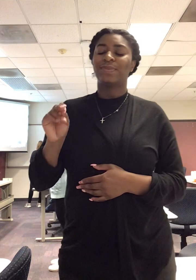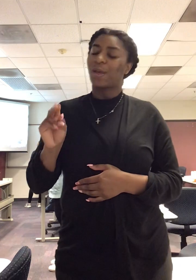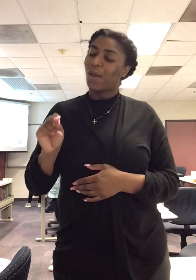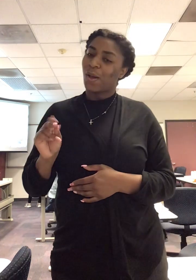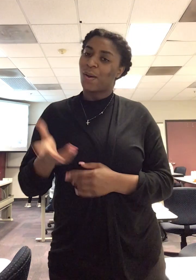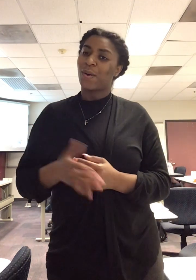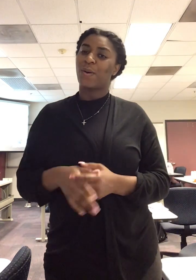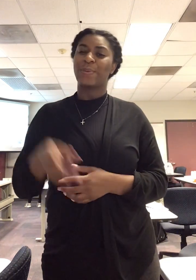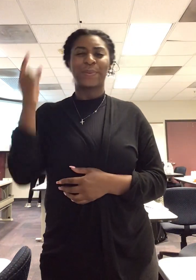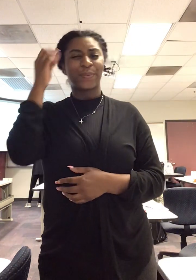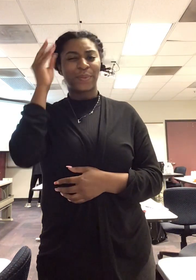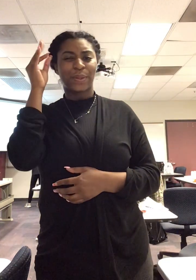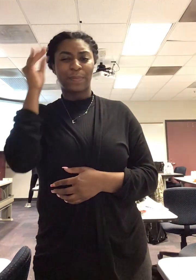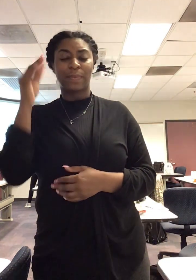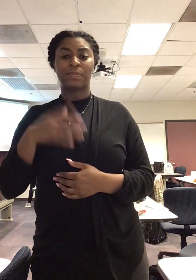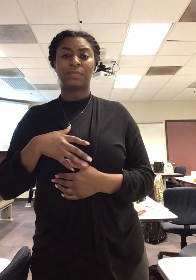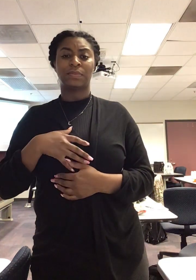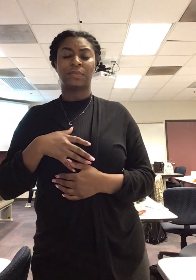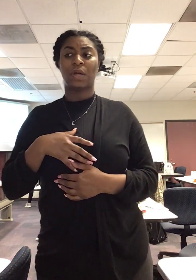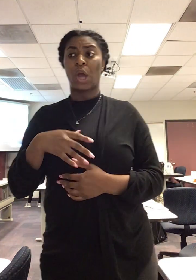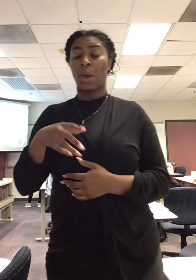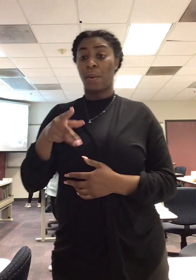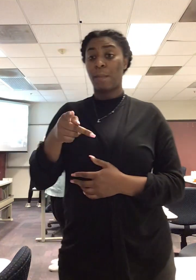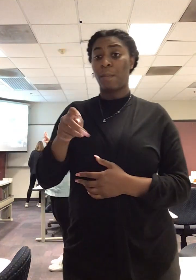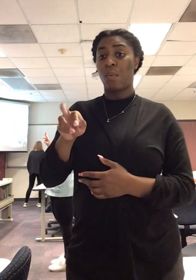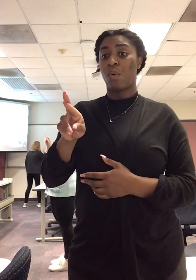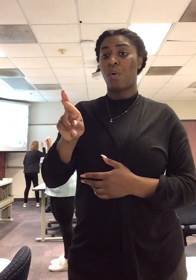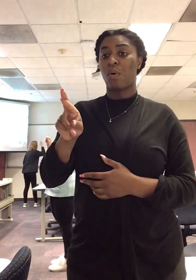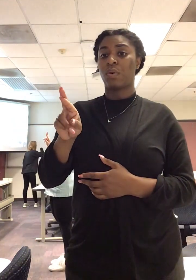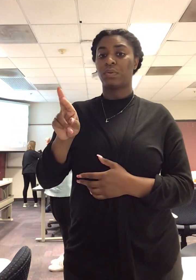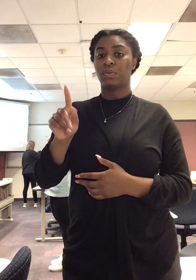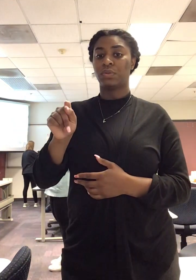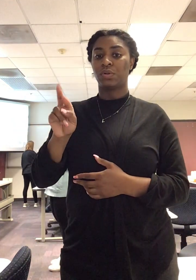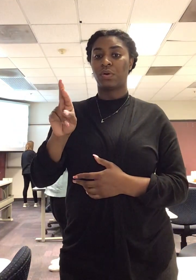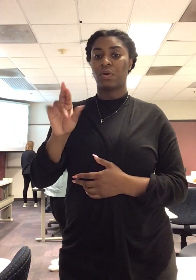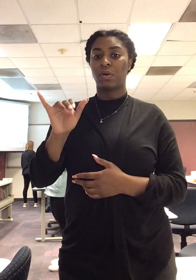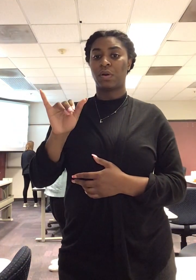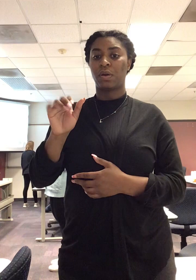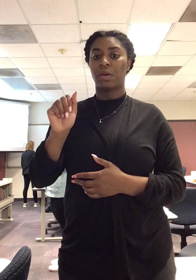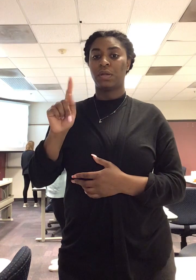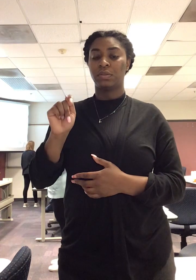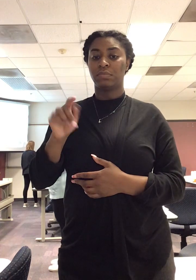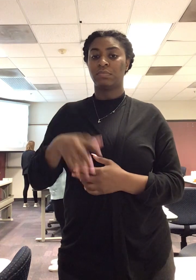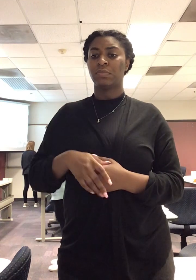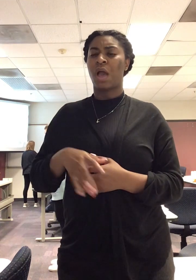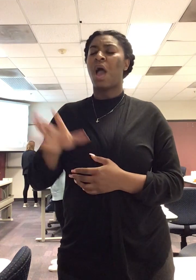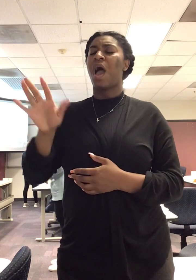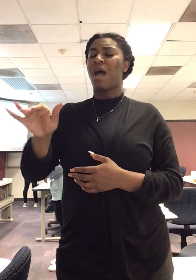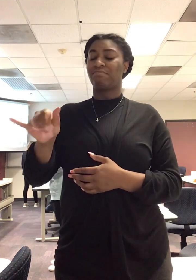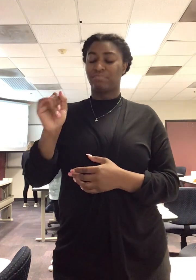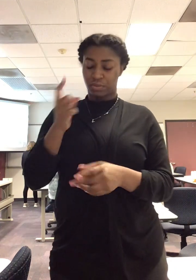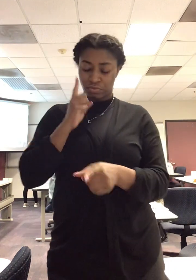A portrait. A portrait. We're going to look at a portrait. So we're going to study George Washington. We've been doing the